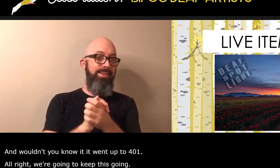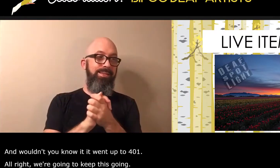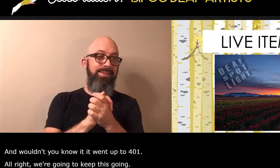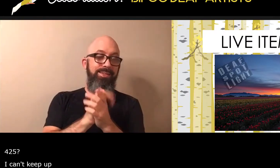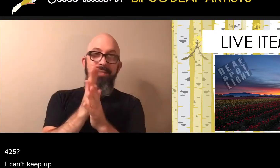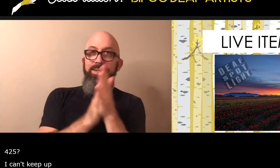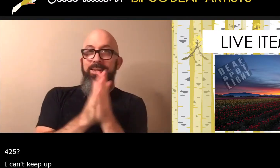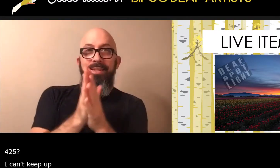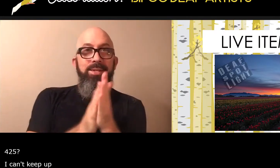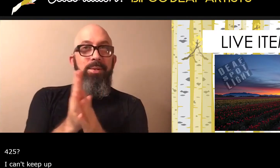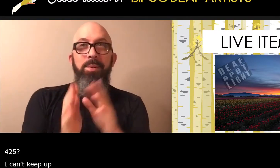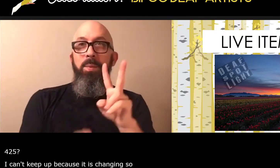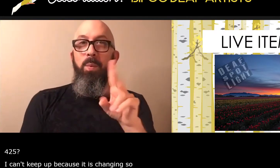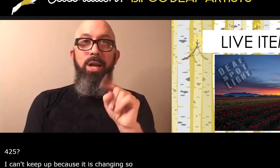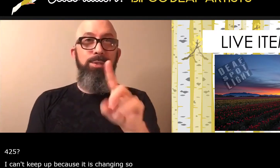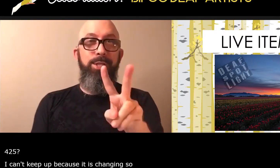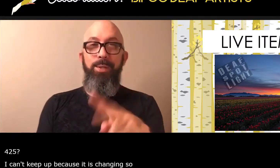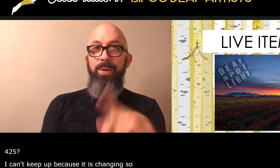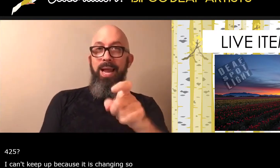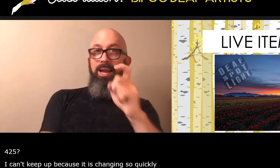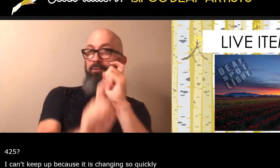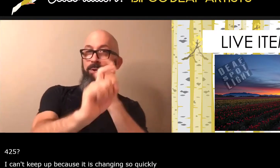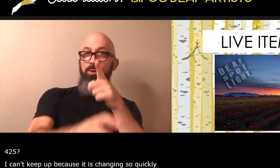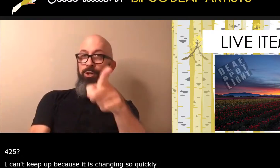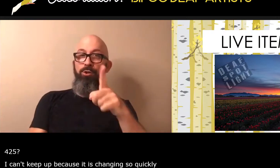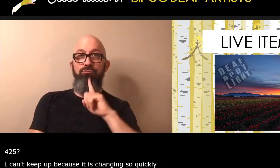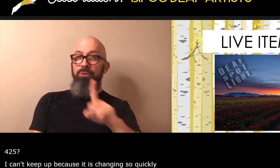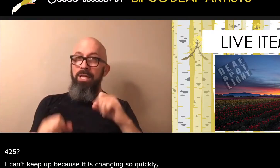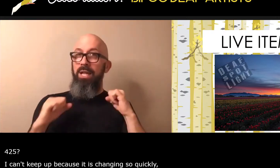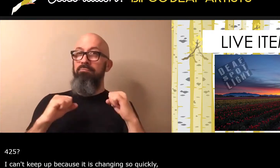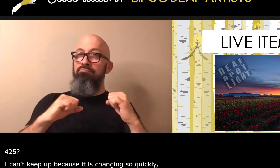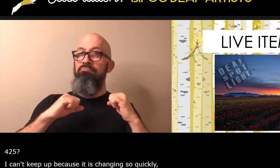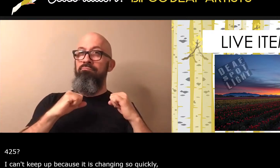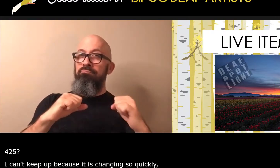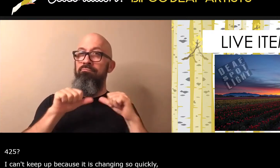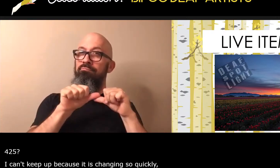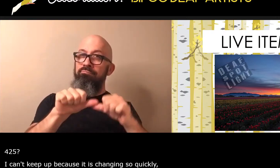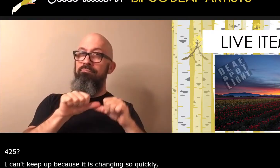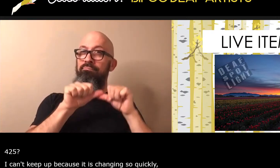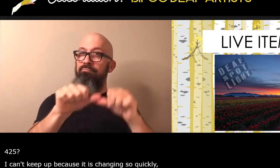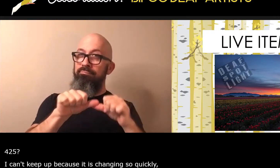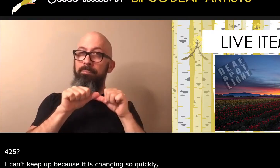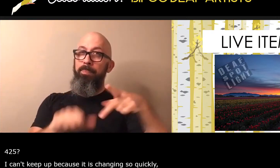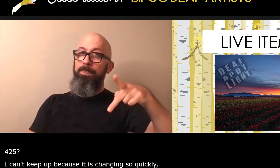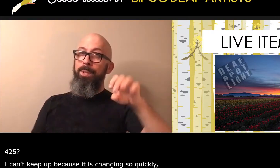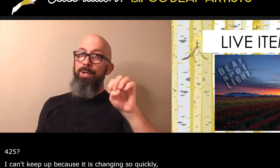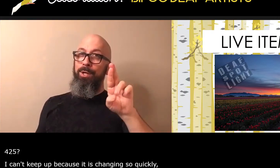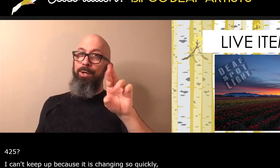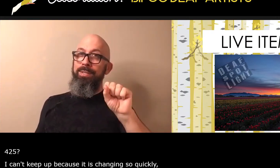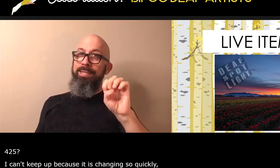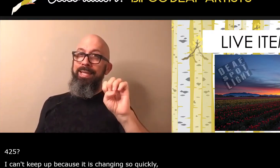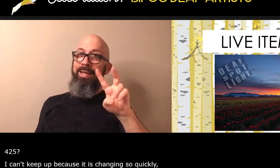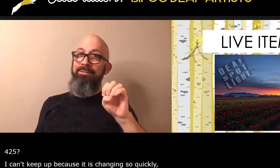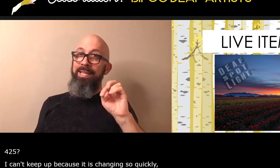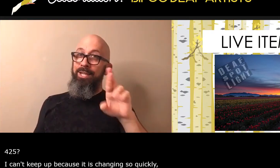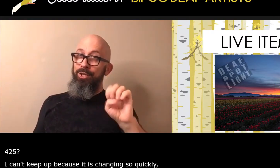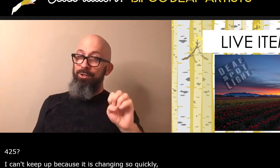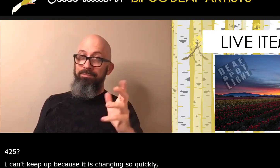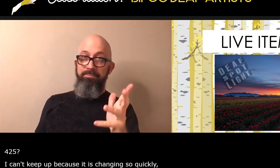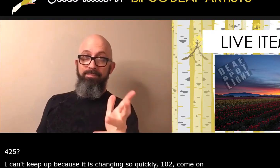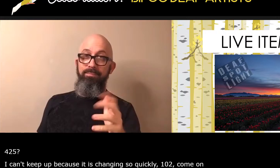102. Come on, 102. I have to hand it to you. You